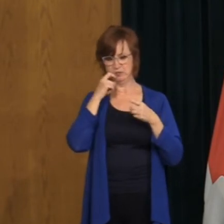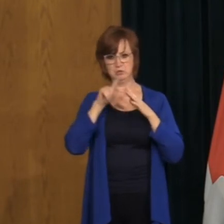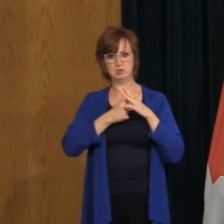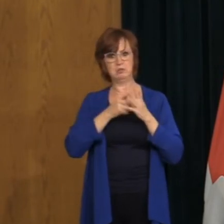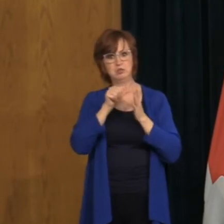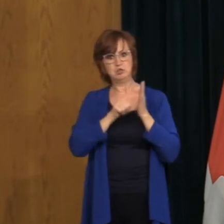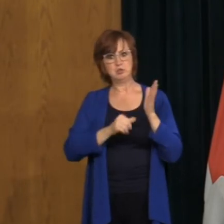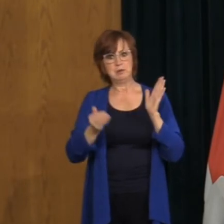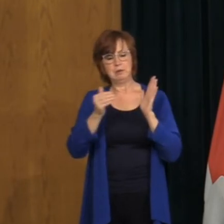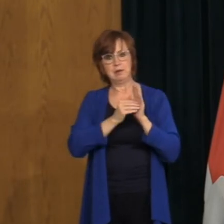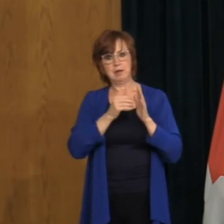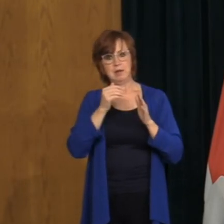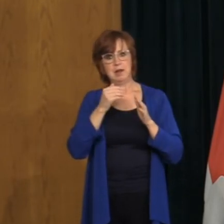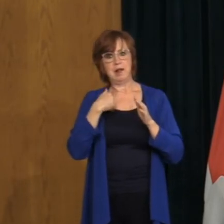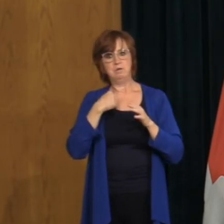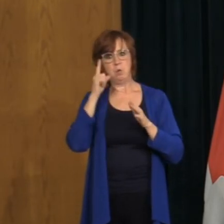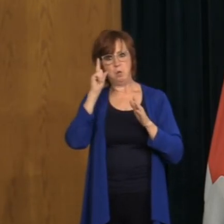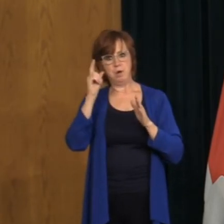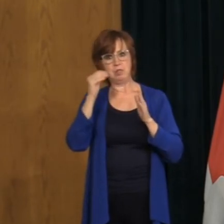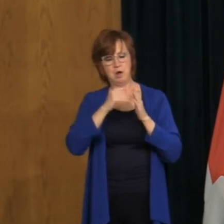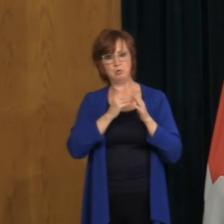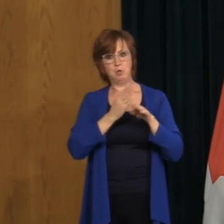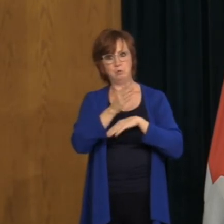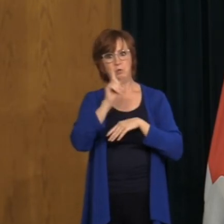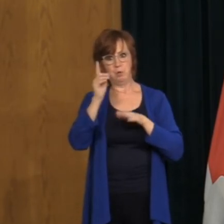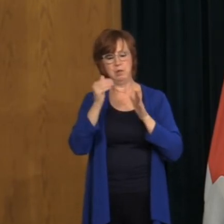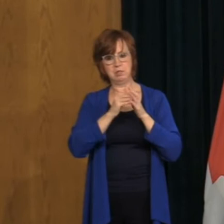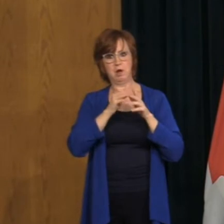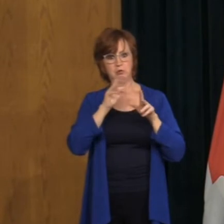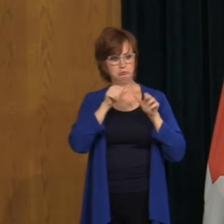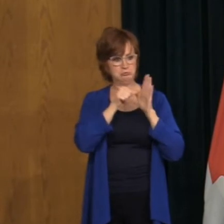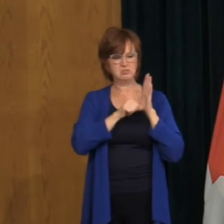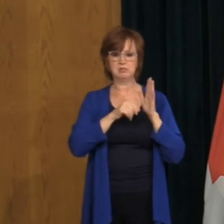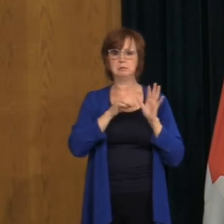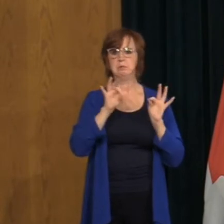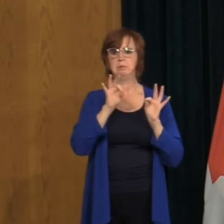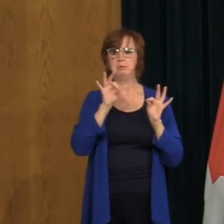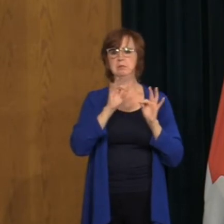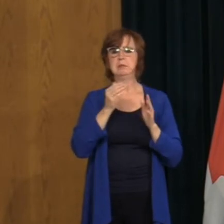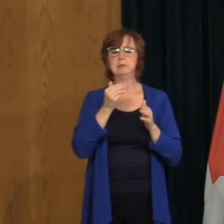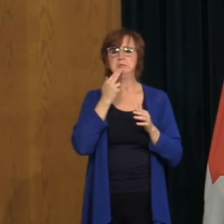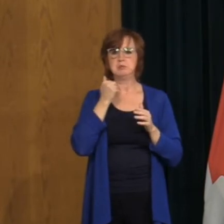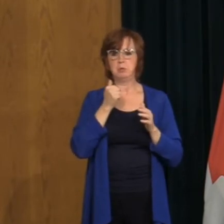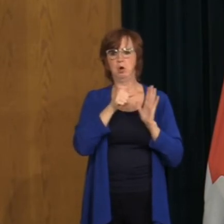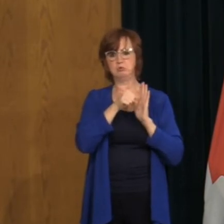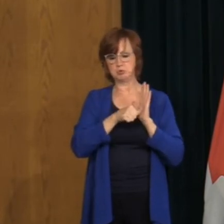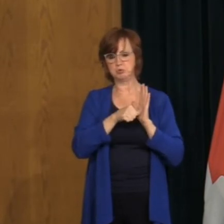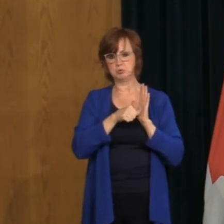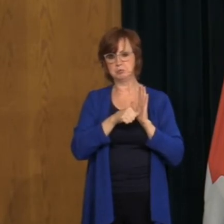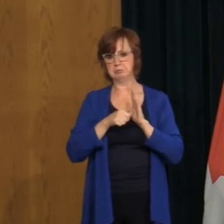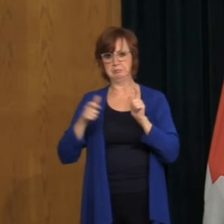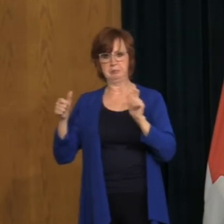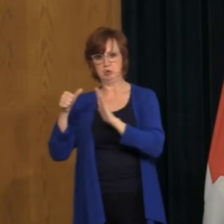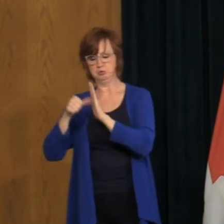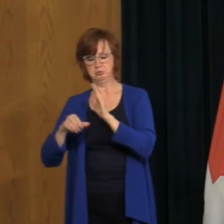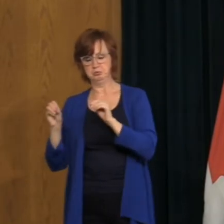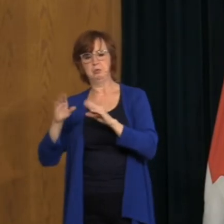past week or a little better, and are ramping up our surgical capacity to about 40% of what it was as our first phase